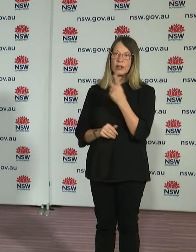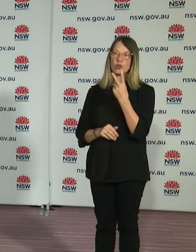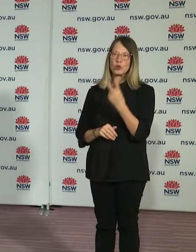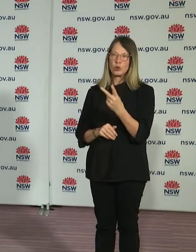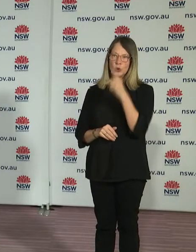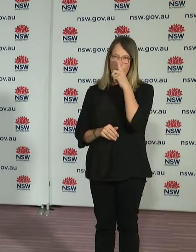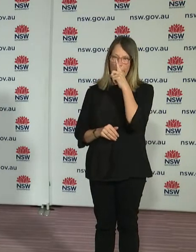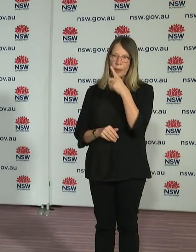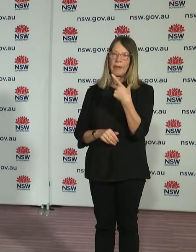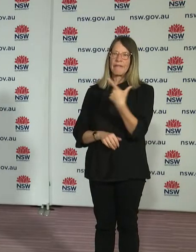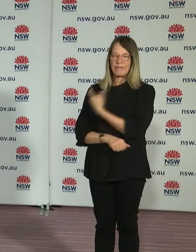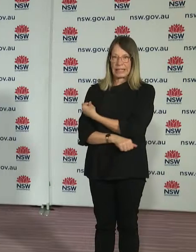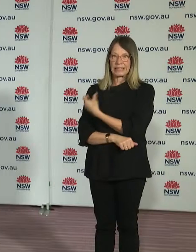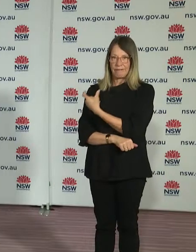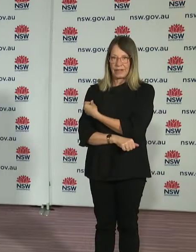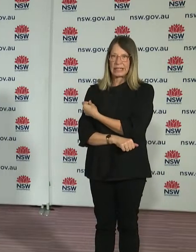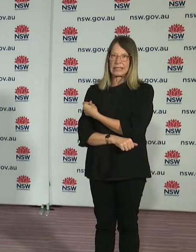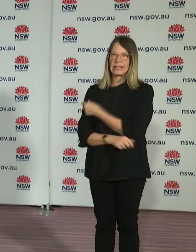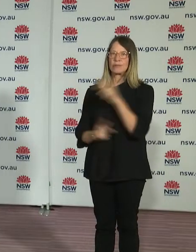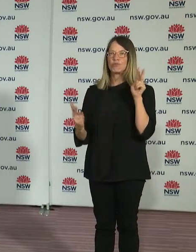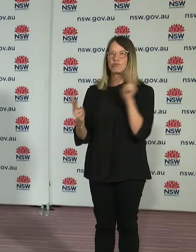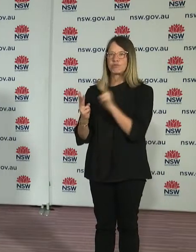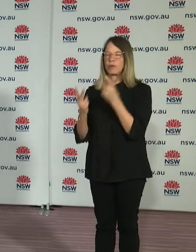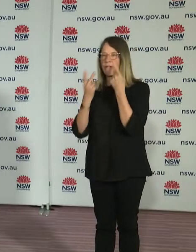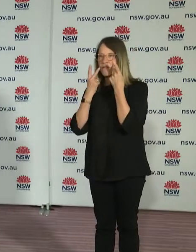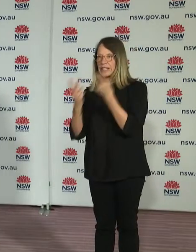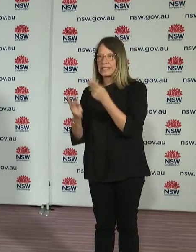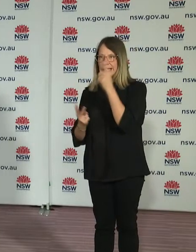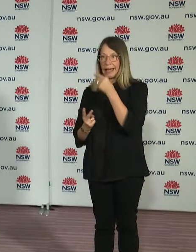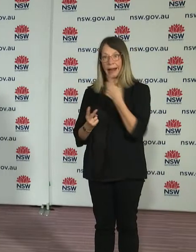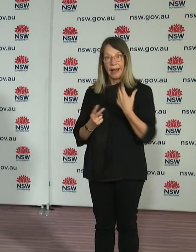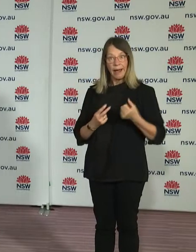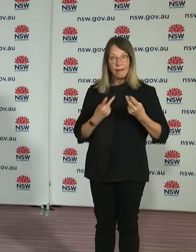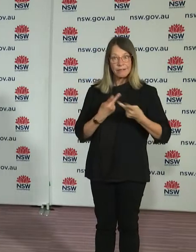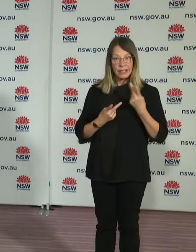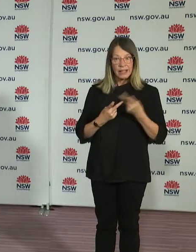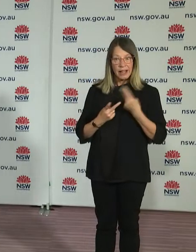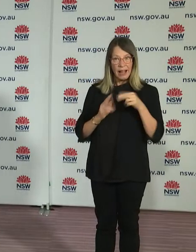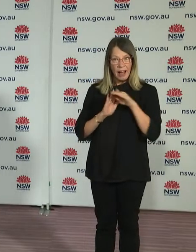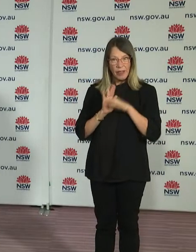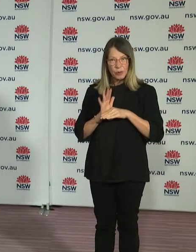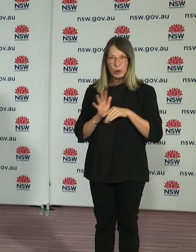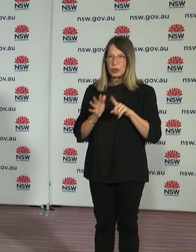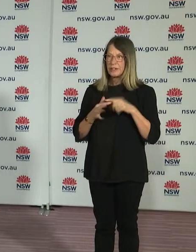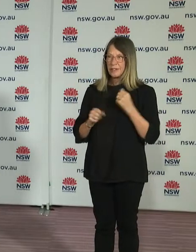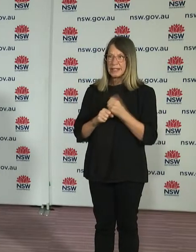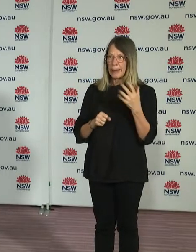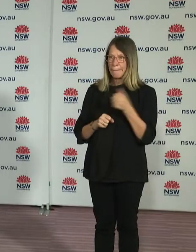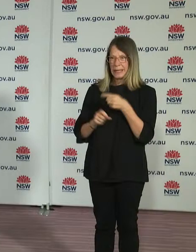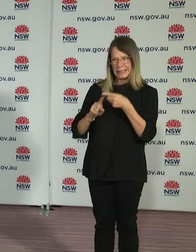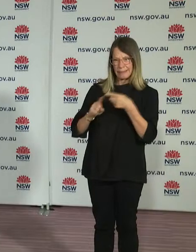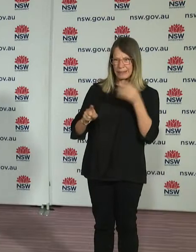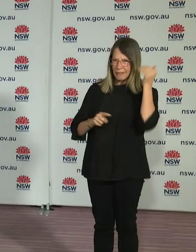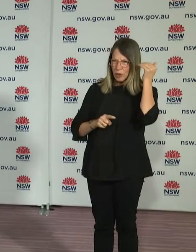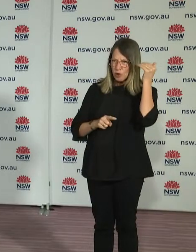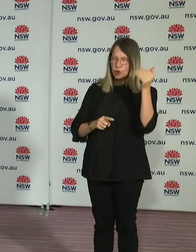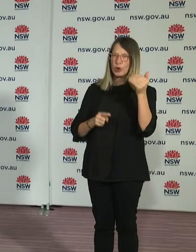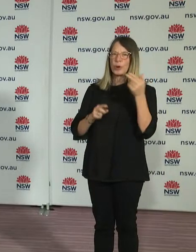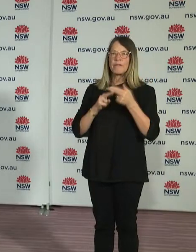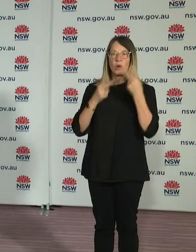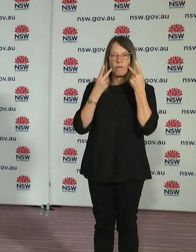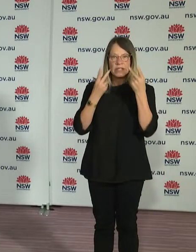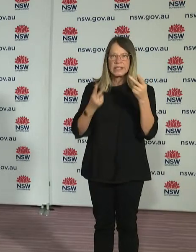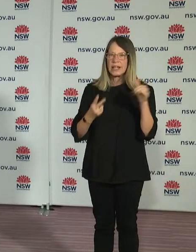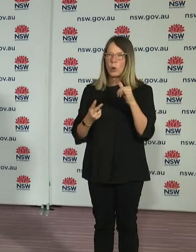rules in place? Do they have to all stay, in a particular room? Do they have to wear masks, or is it up to the individual care So providers? we're going to develop some